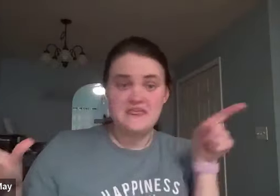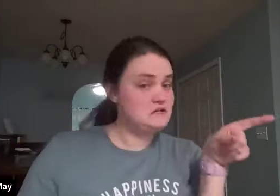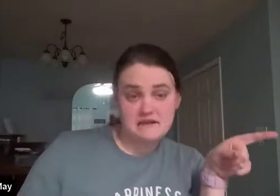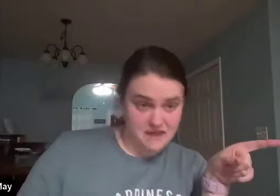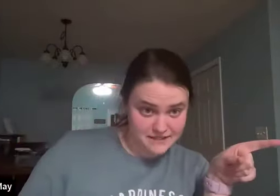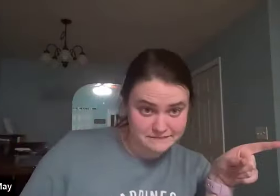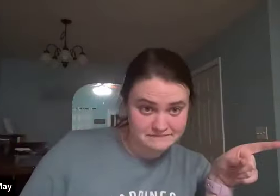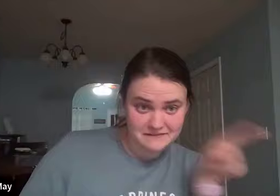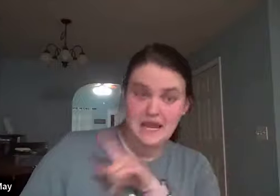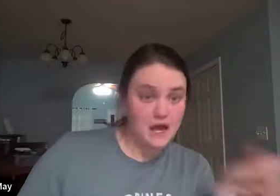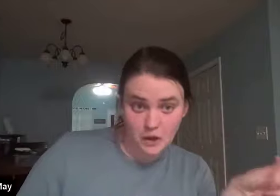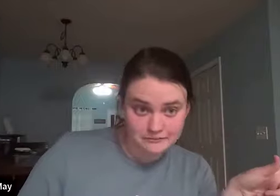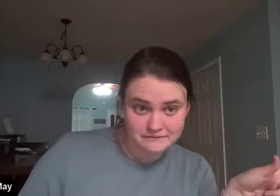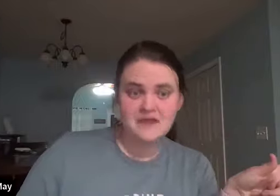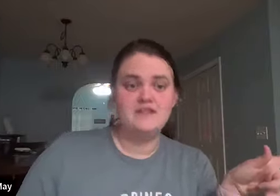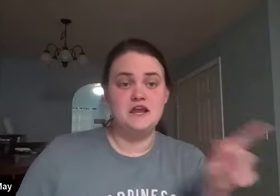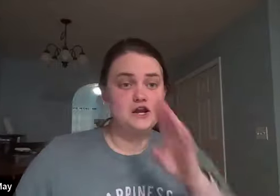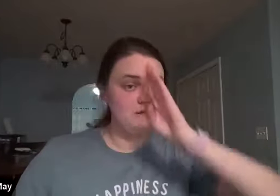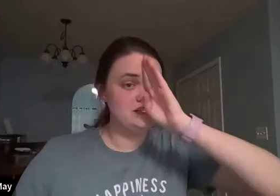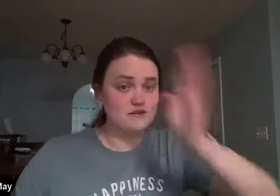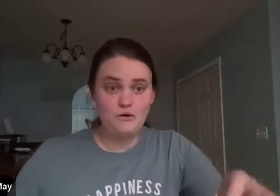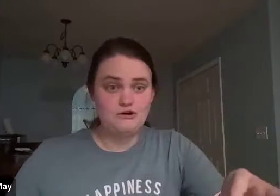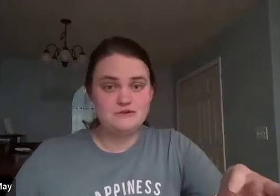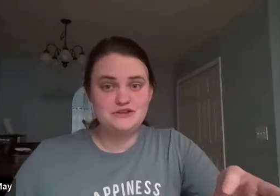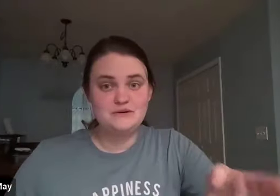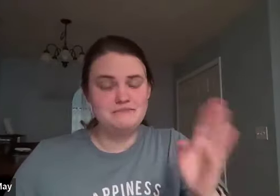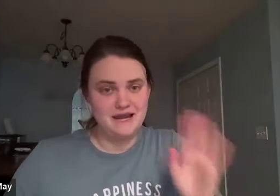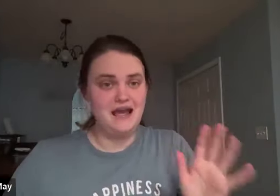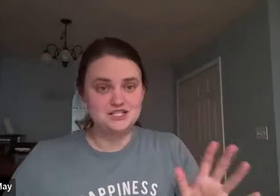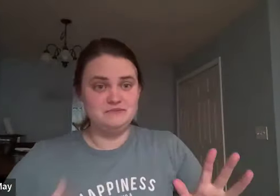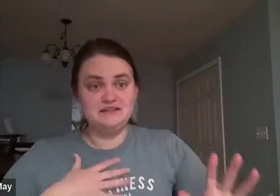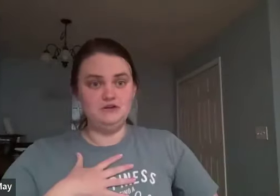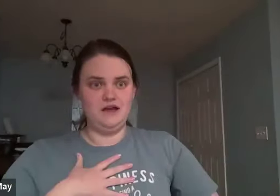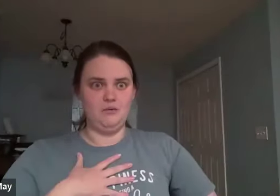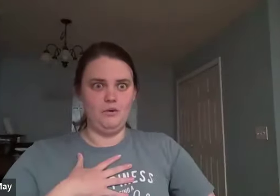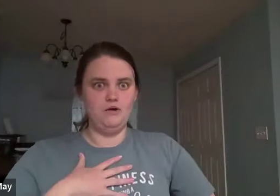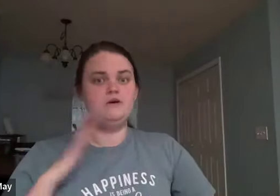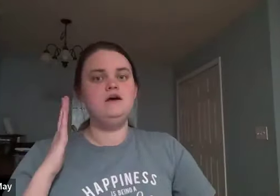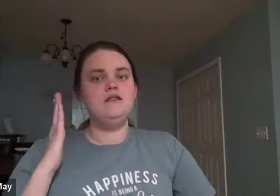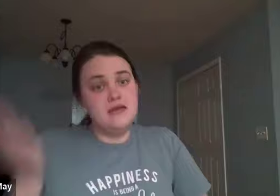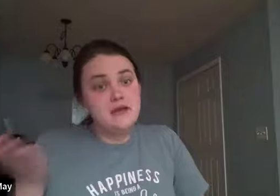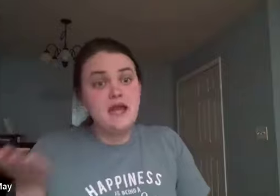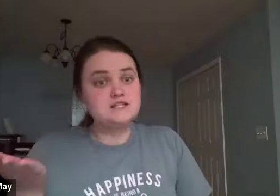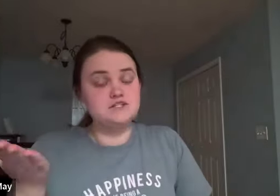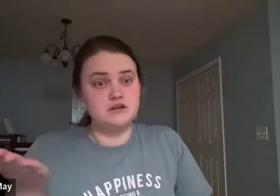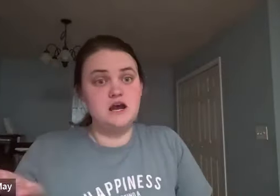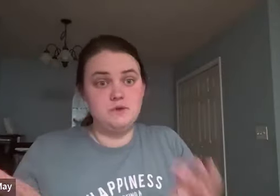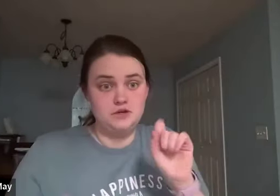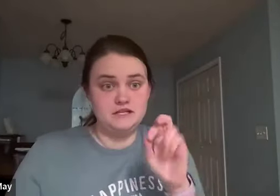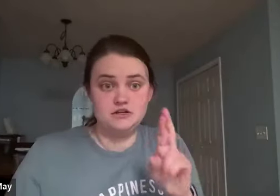don't have that, like, at all. They are going to be so forward with you. It might actually be a little like, whoa. They may ask you straight up, are you being